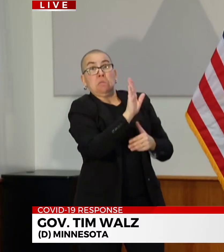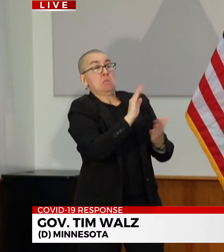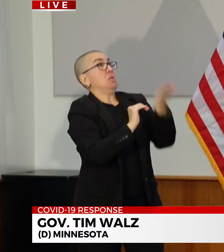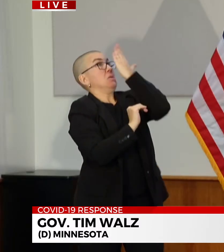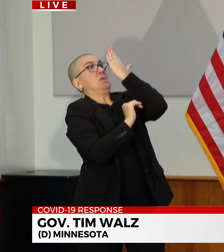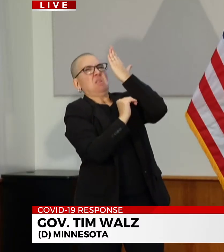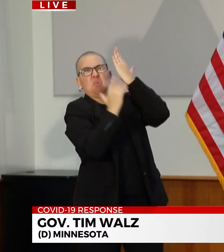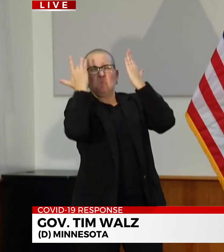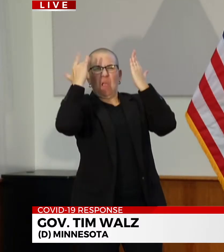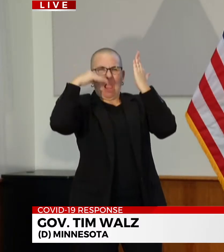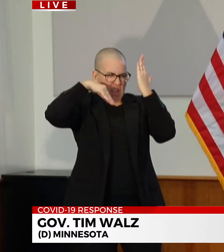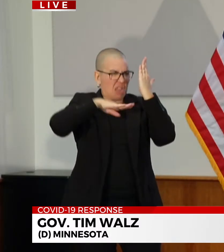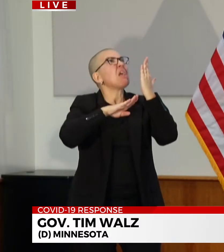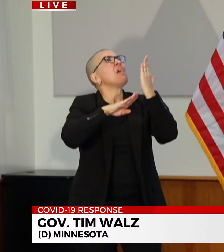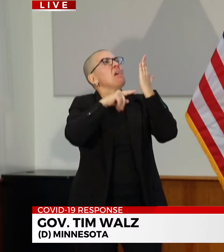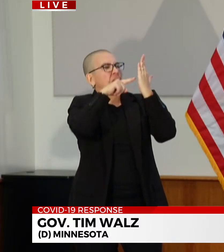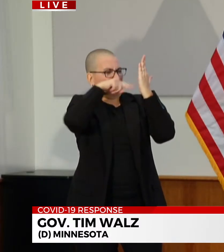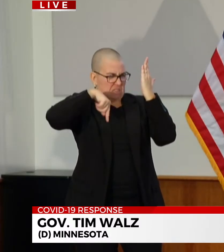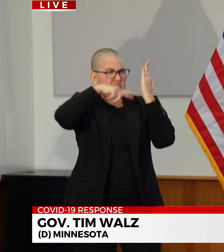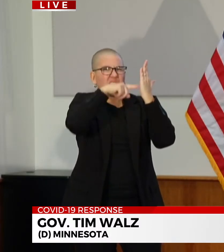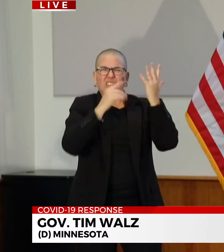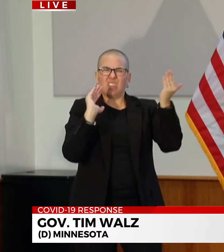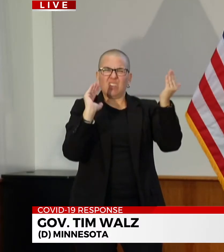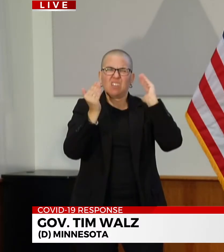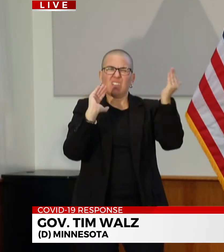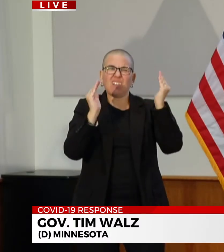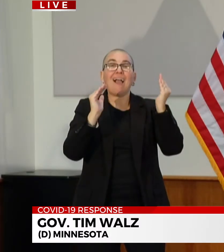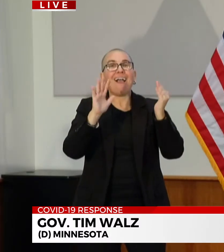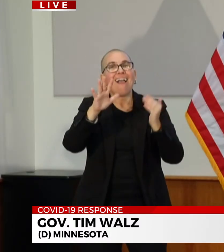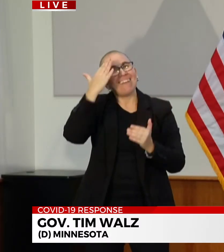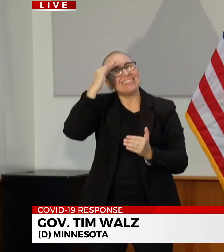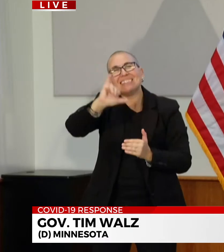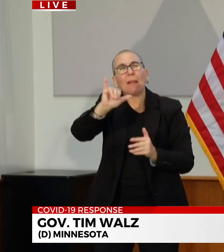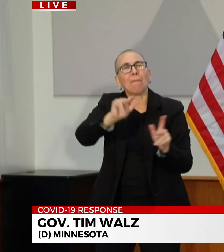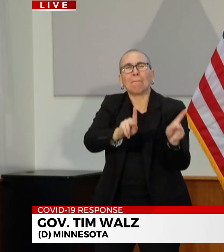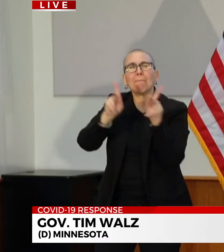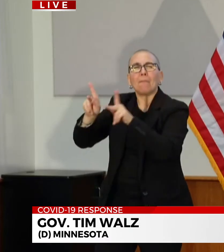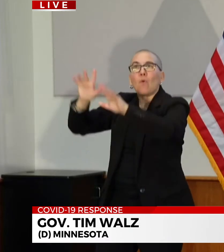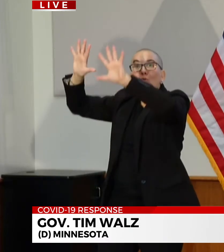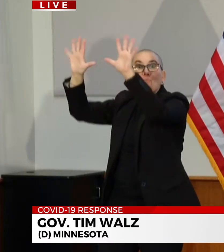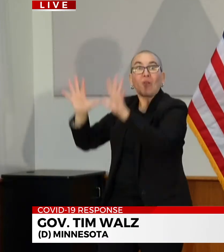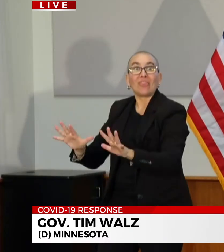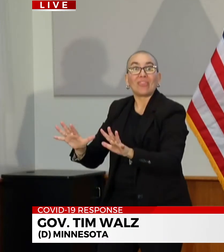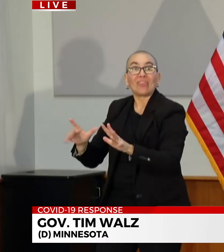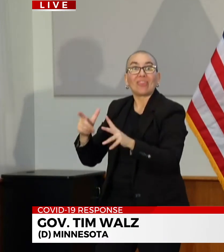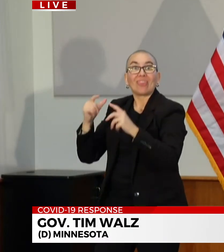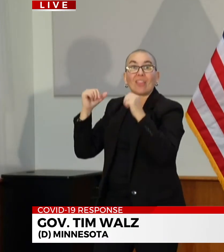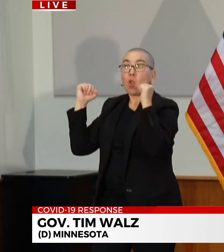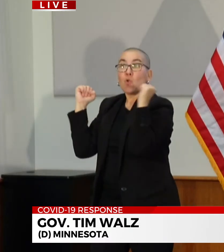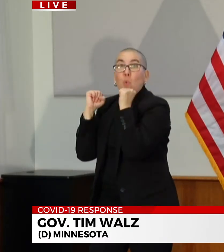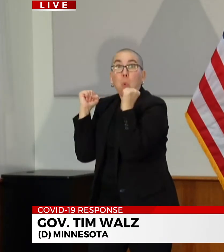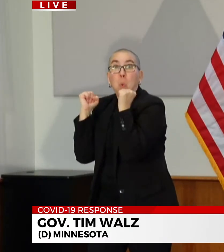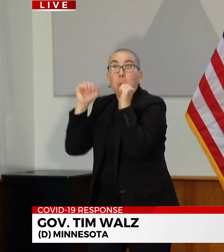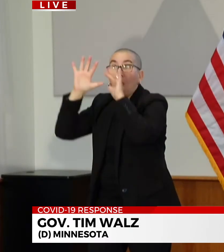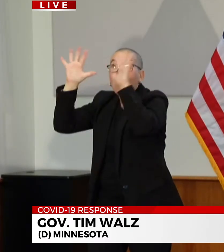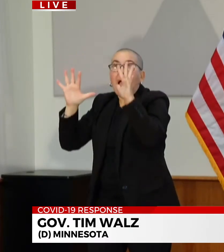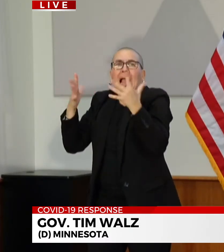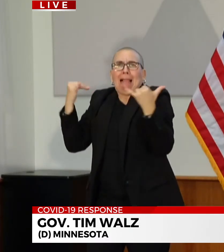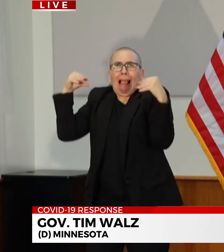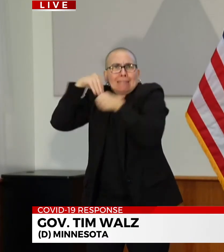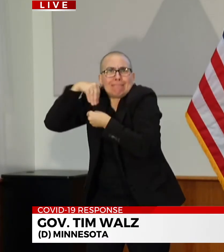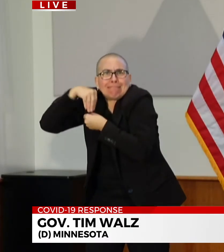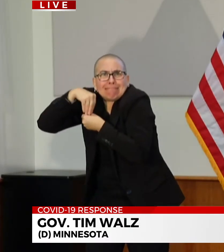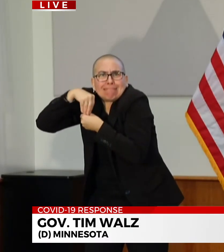we look at that. Well, the weather started to change. We started moving back inside. Case positivity rates in surrounding states started to skyrocket. Mobility